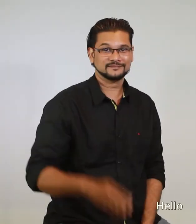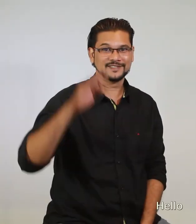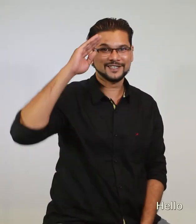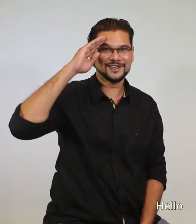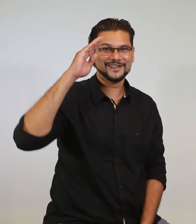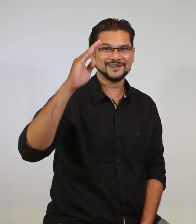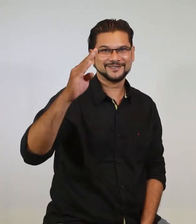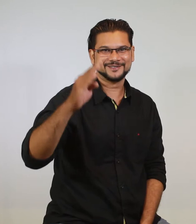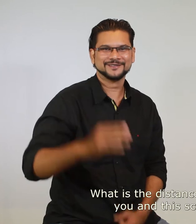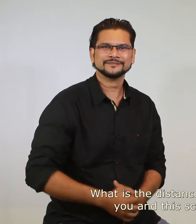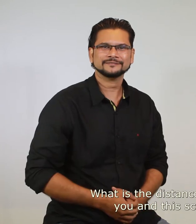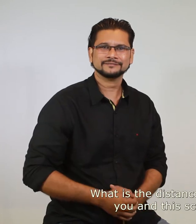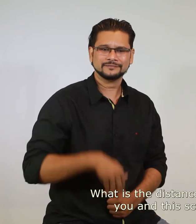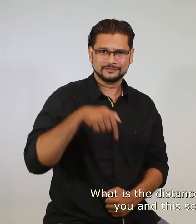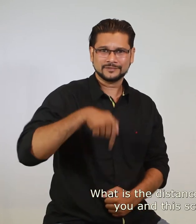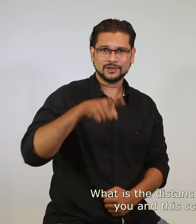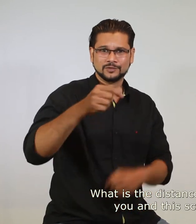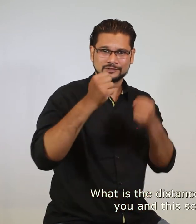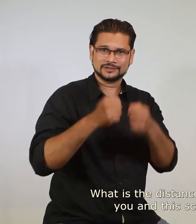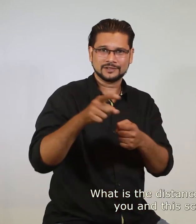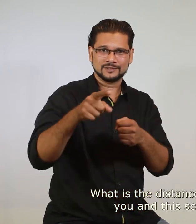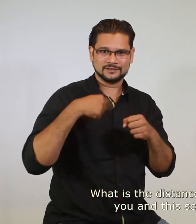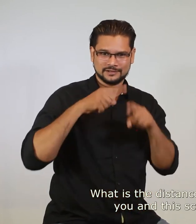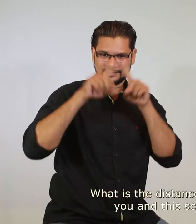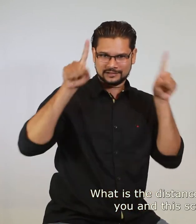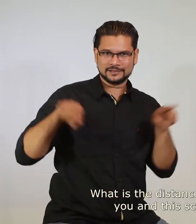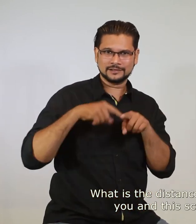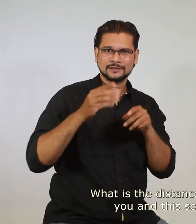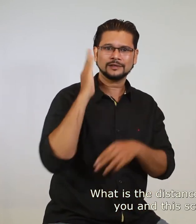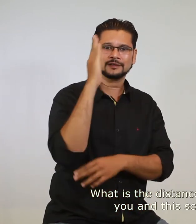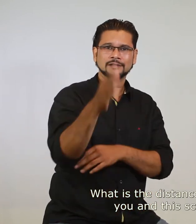Hello! What is the distance between you and this screen?